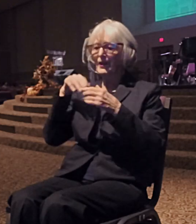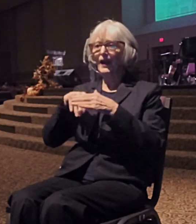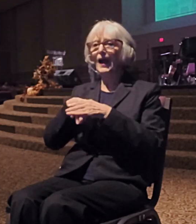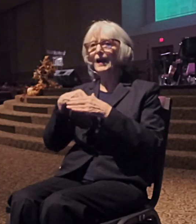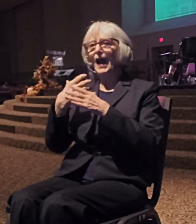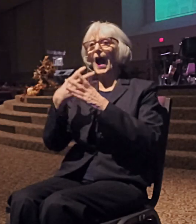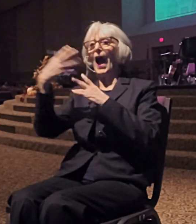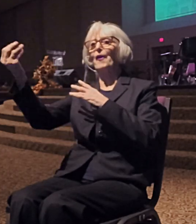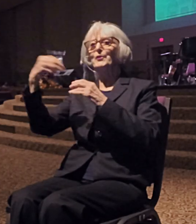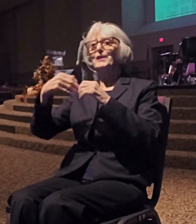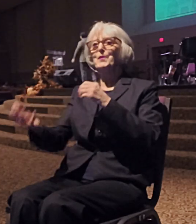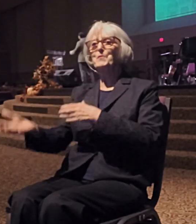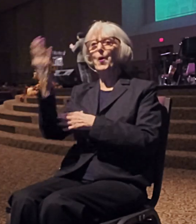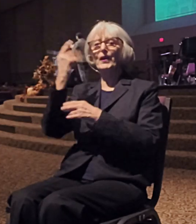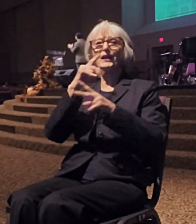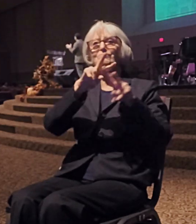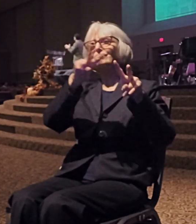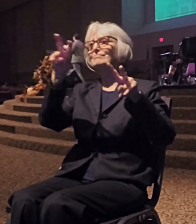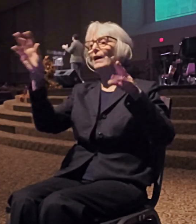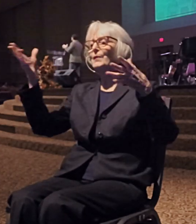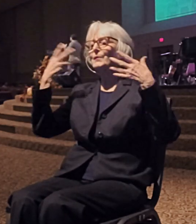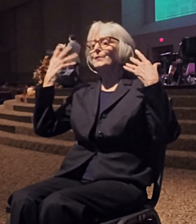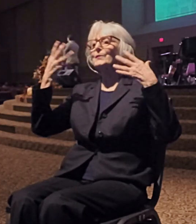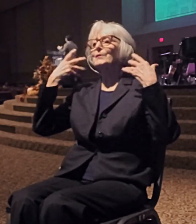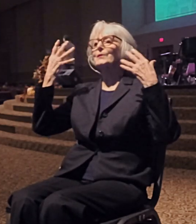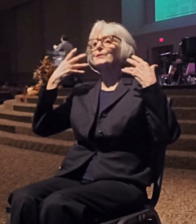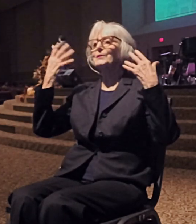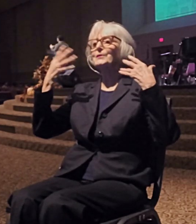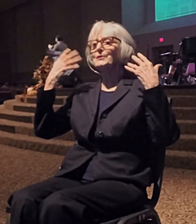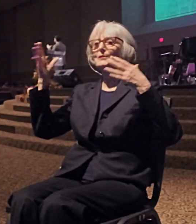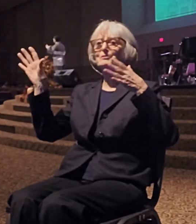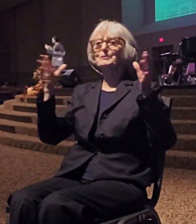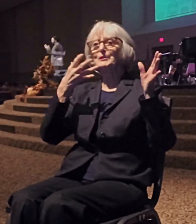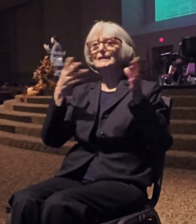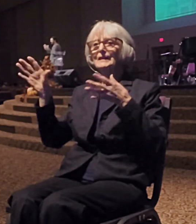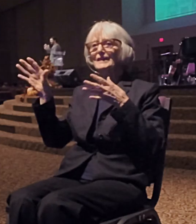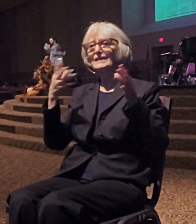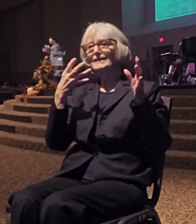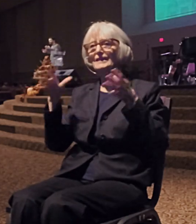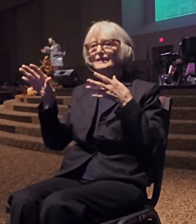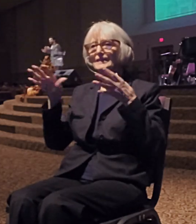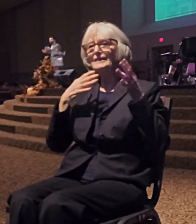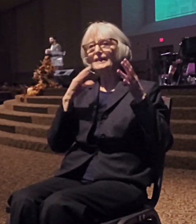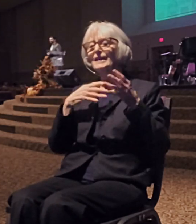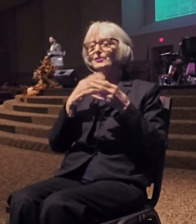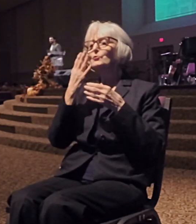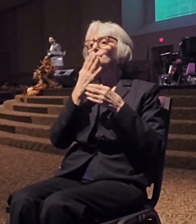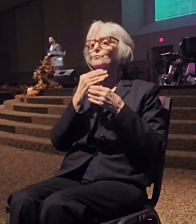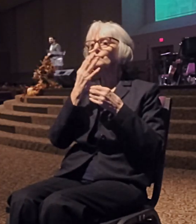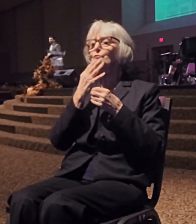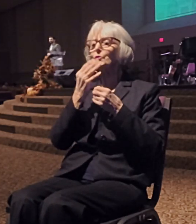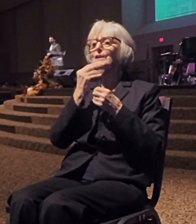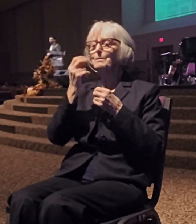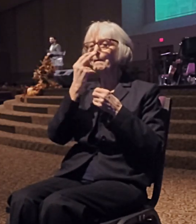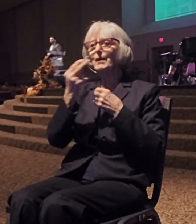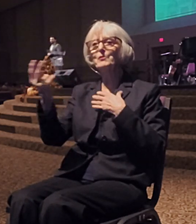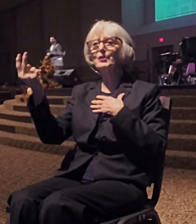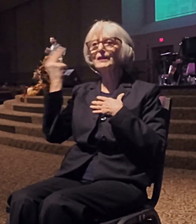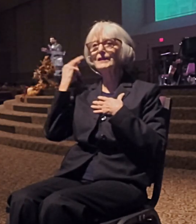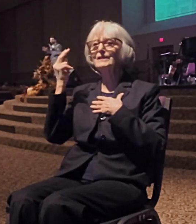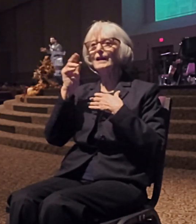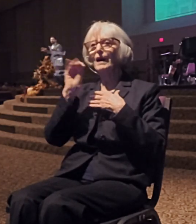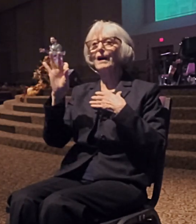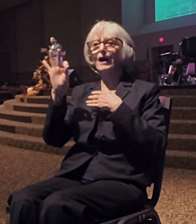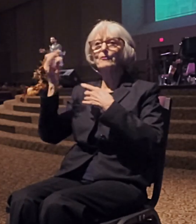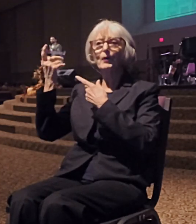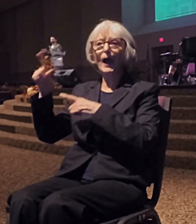go for a run, and there is a coolness in the breeze. It brings back sweet and vivid memories of